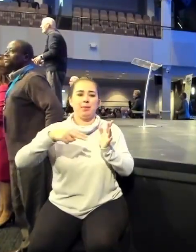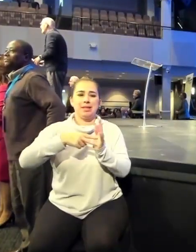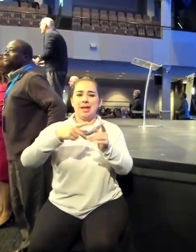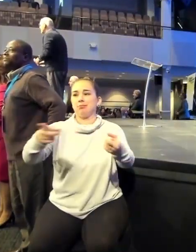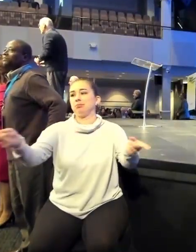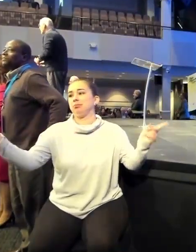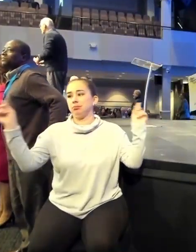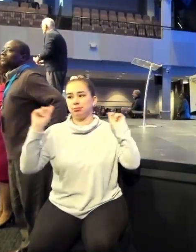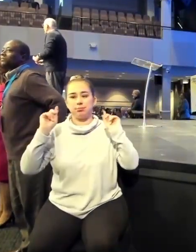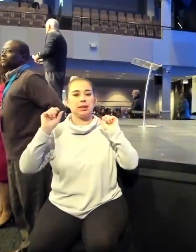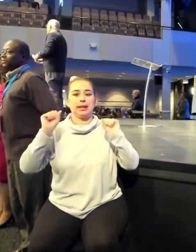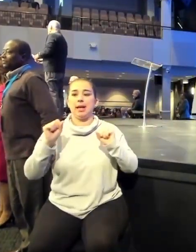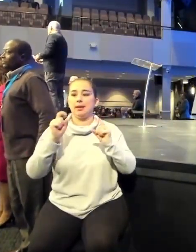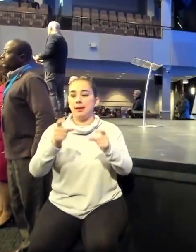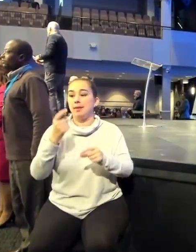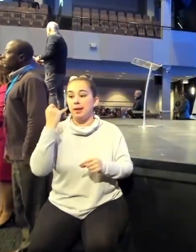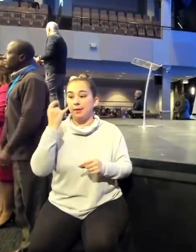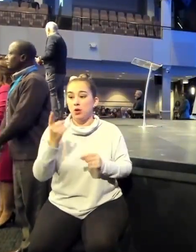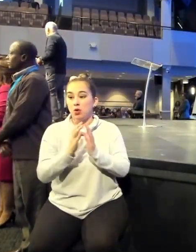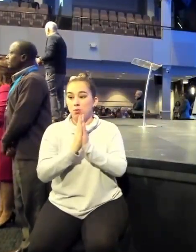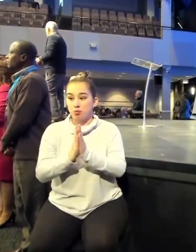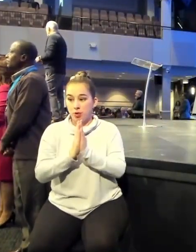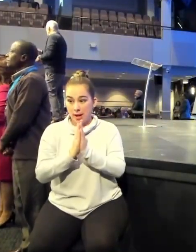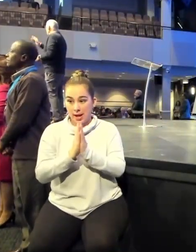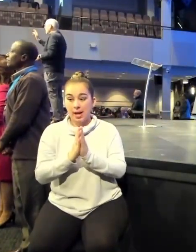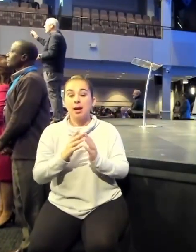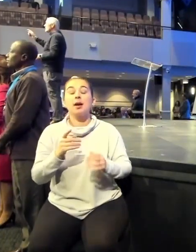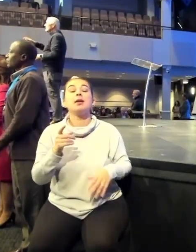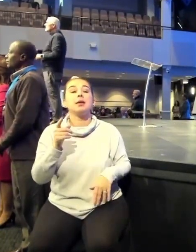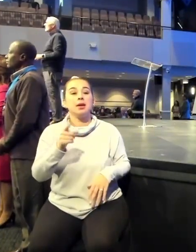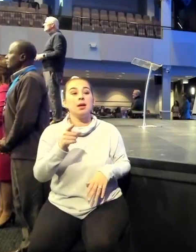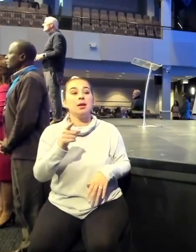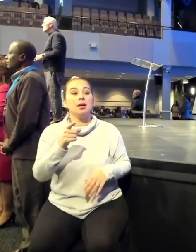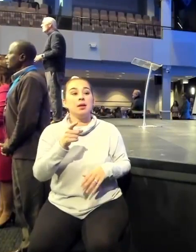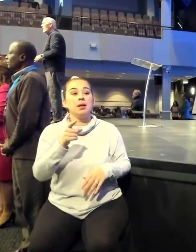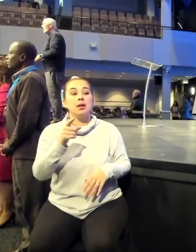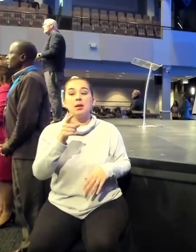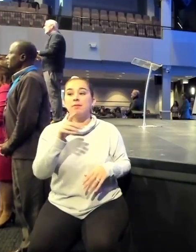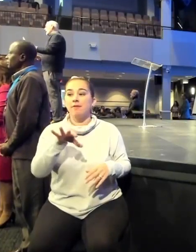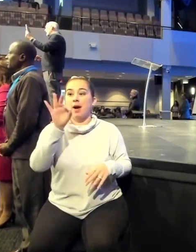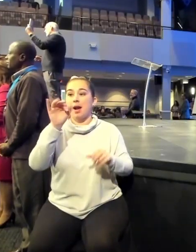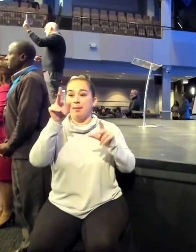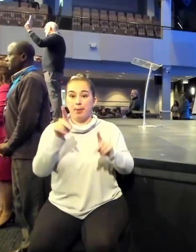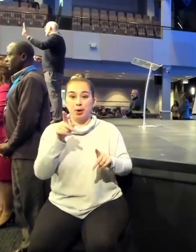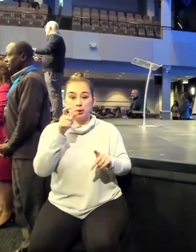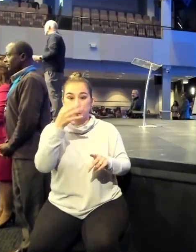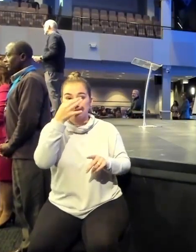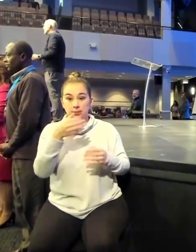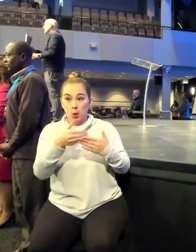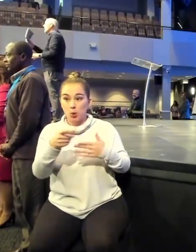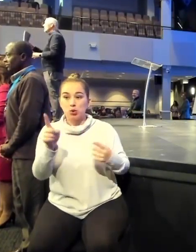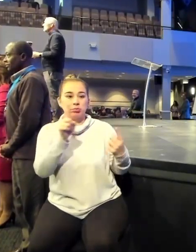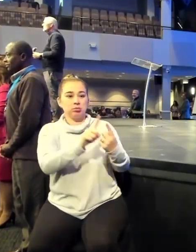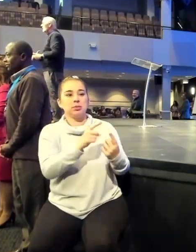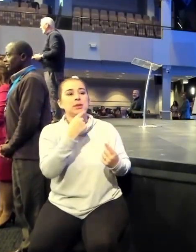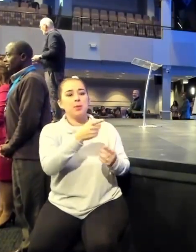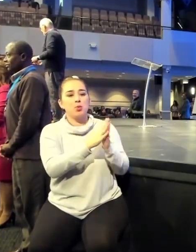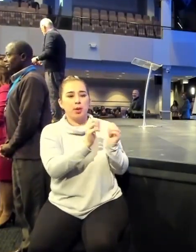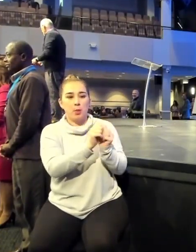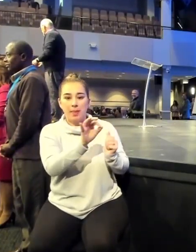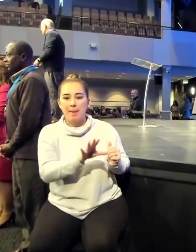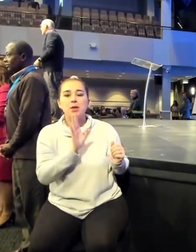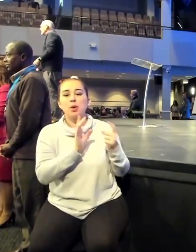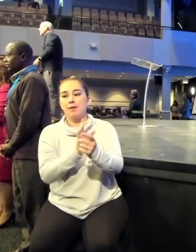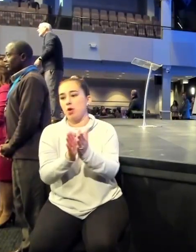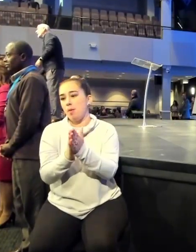to provide that for you. If you pray to invite Jesus in your life, find that person that's closest to you. Walk up and say, hey, I prayed with the pastor. Get a copy of this book.